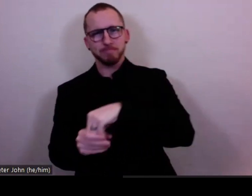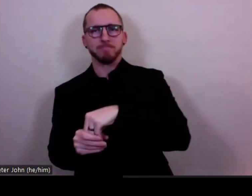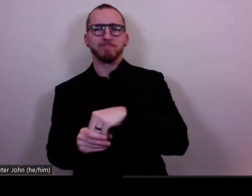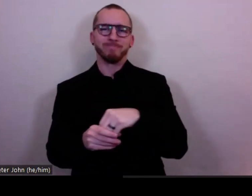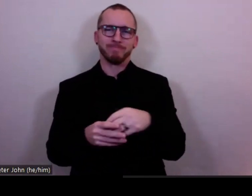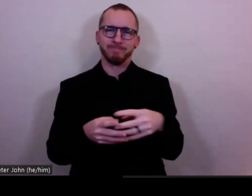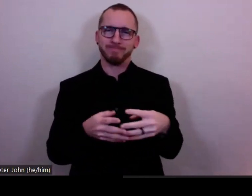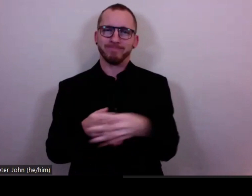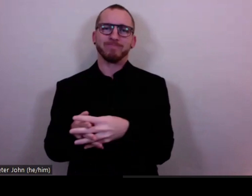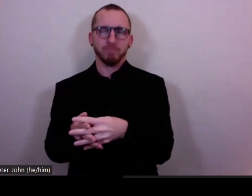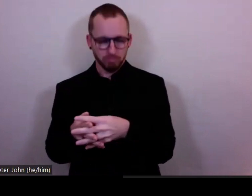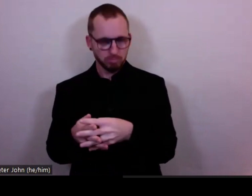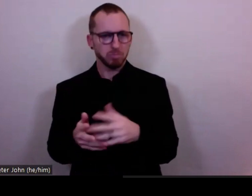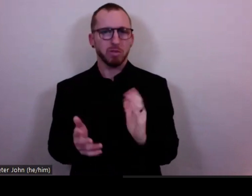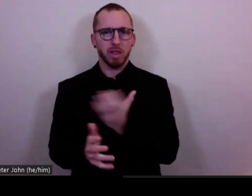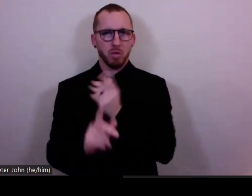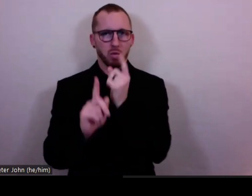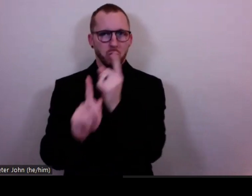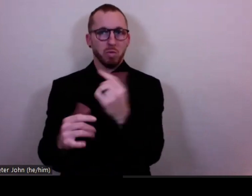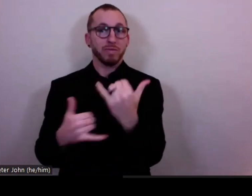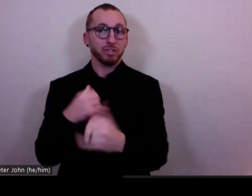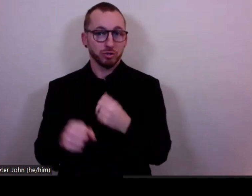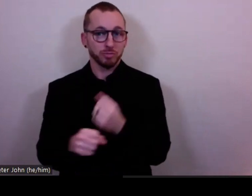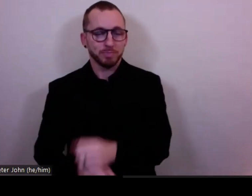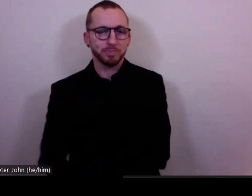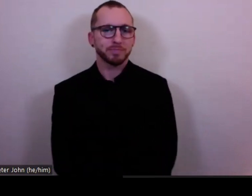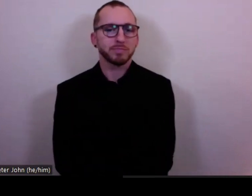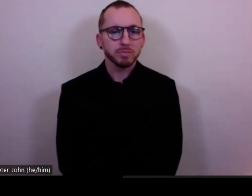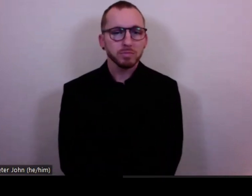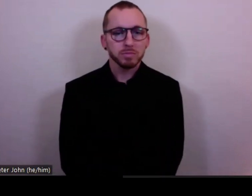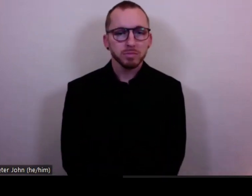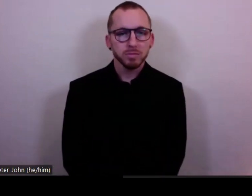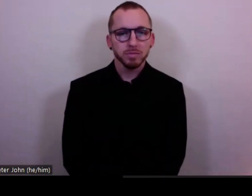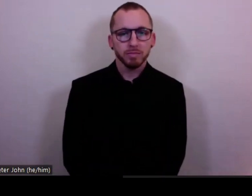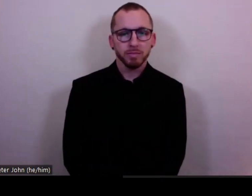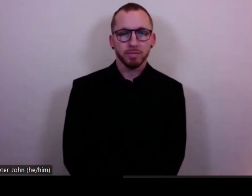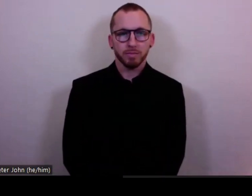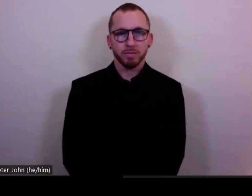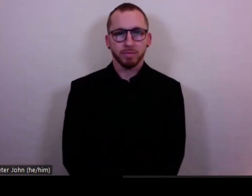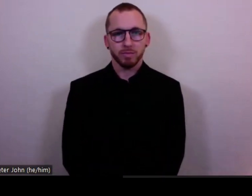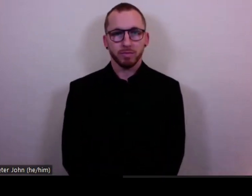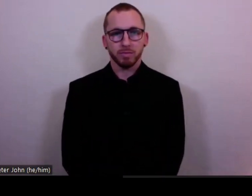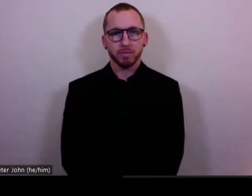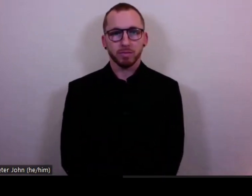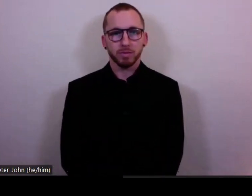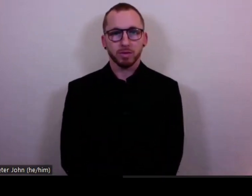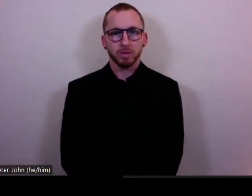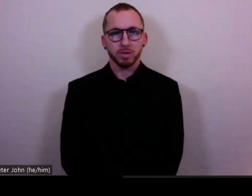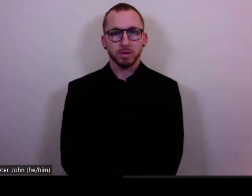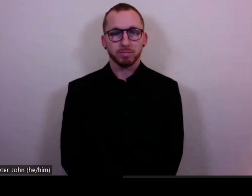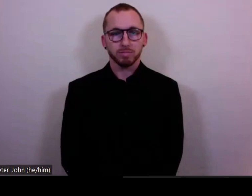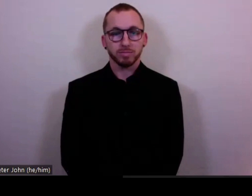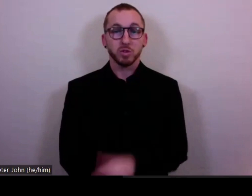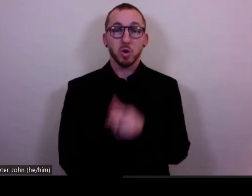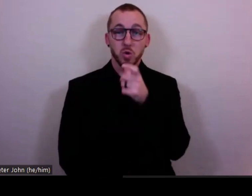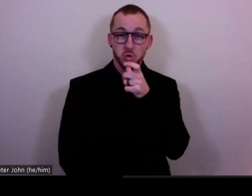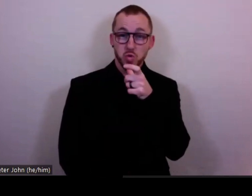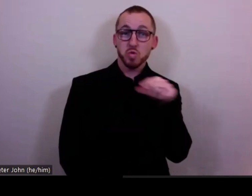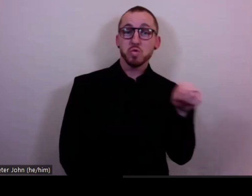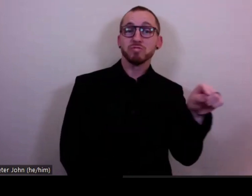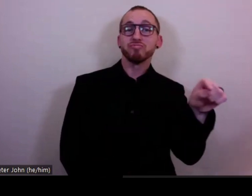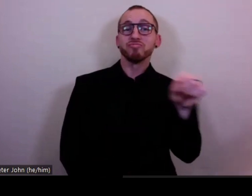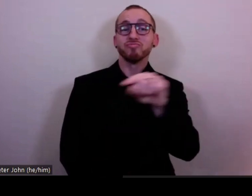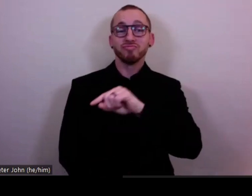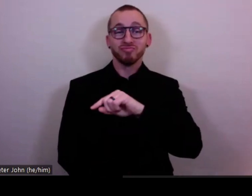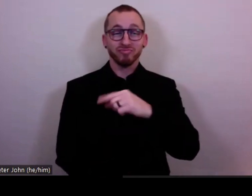So that's how we got to our theme this year. But for those of you who have joined us for the 13 years that we've been doing this, I